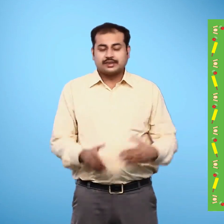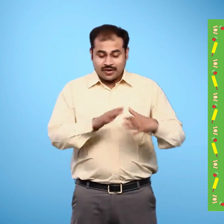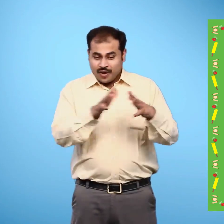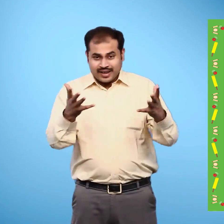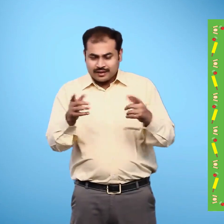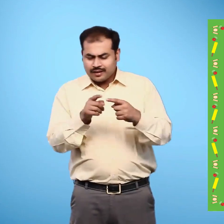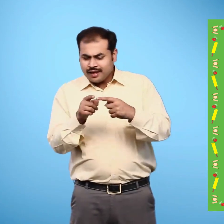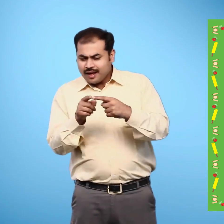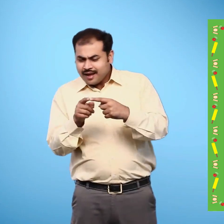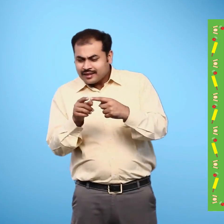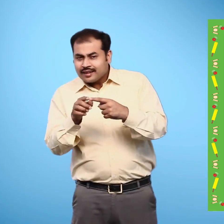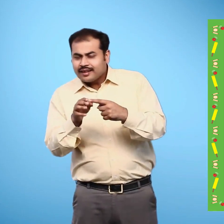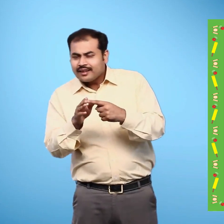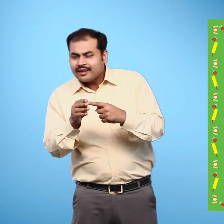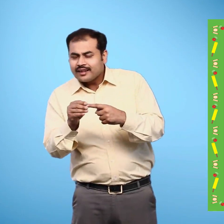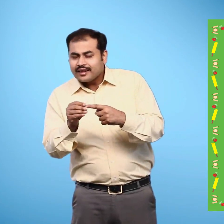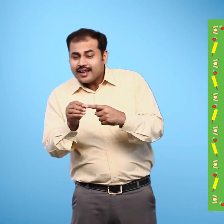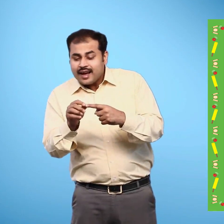Such as edges,